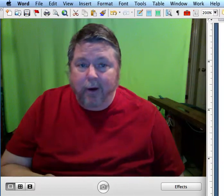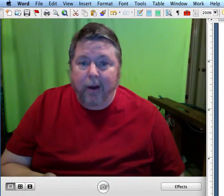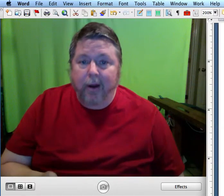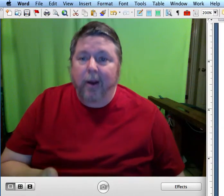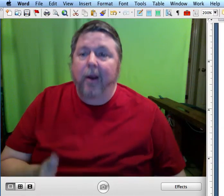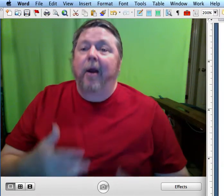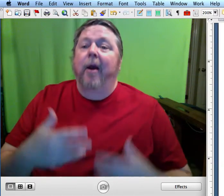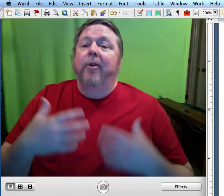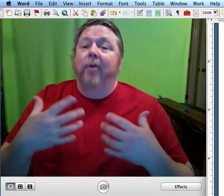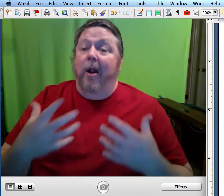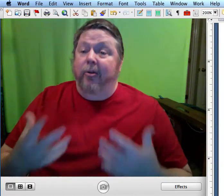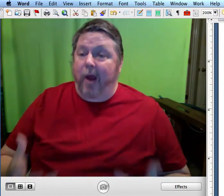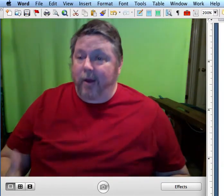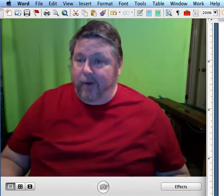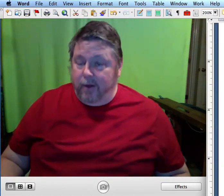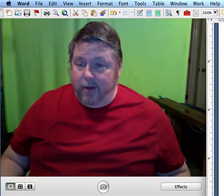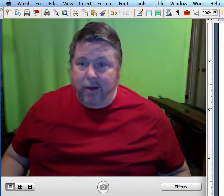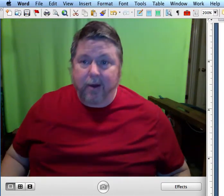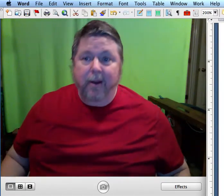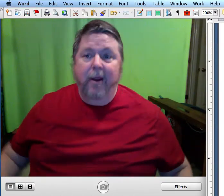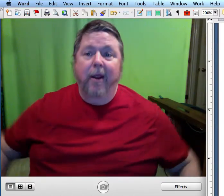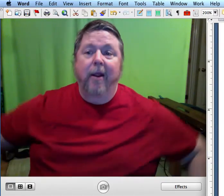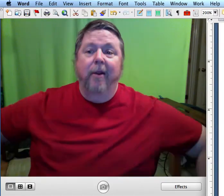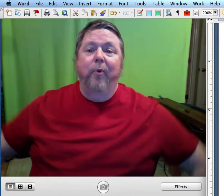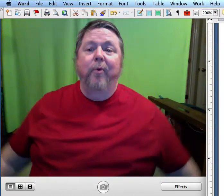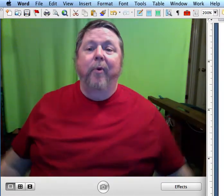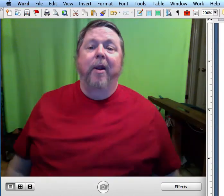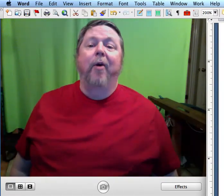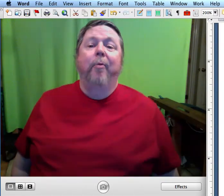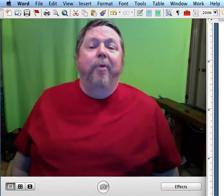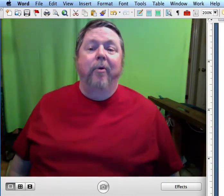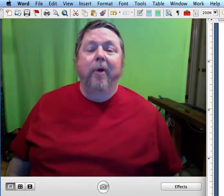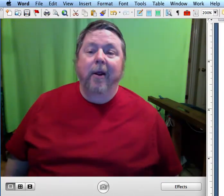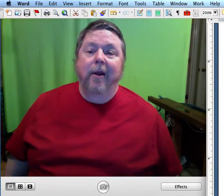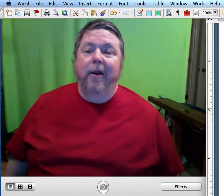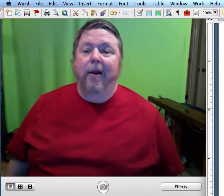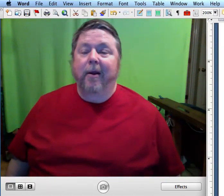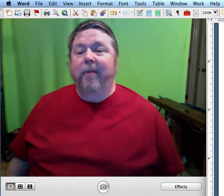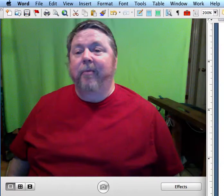here. You're not thriving, and one way to help you